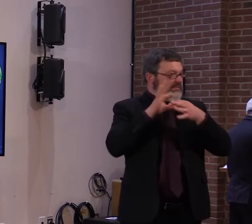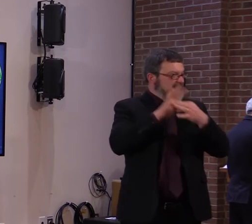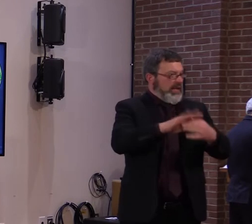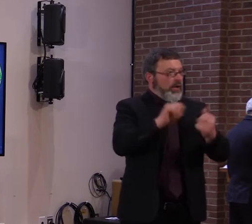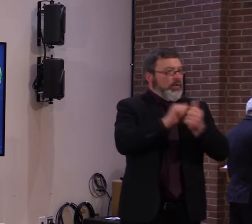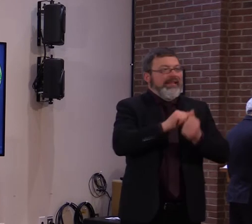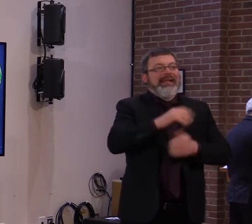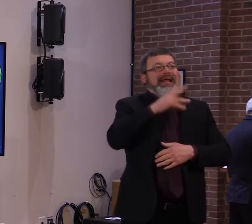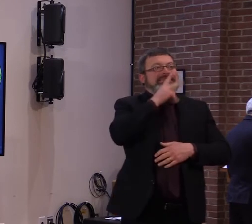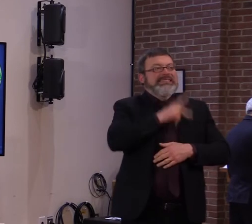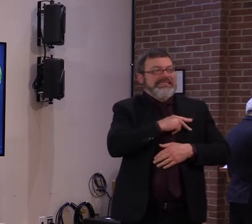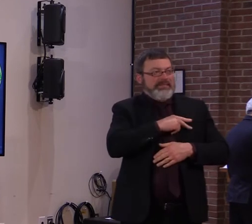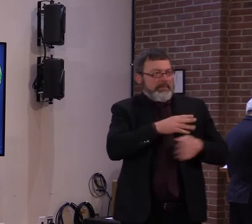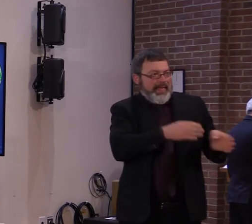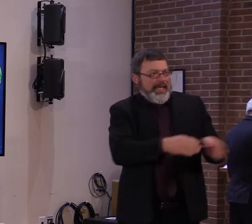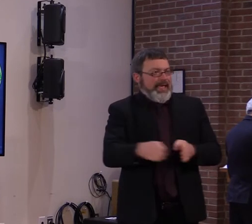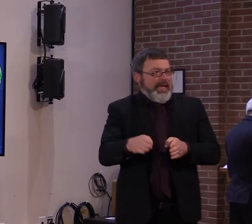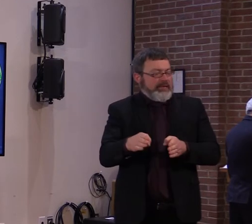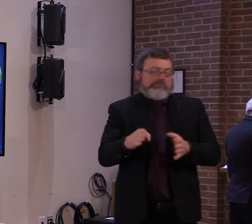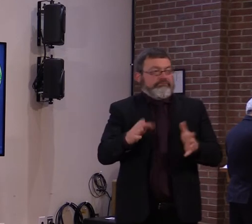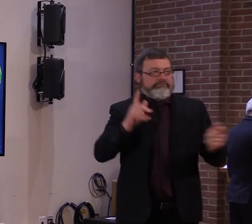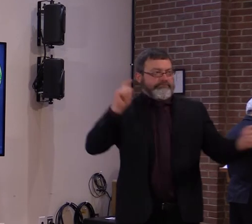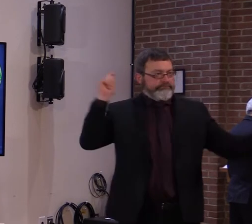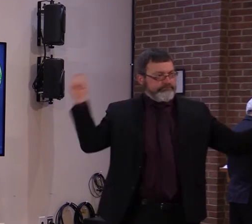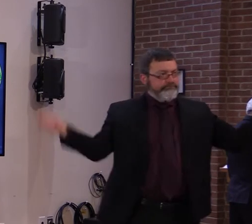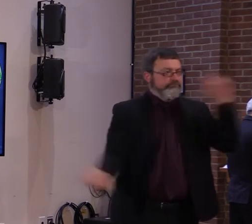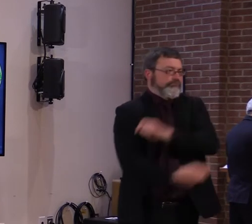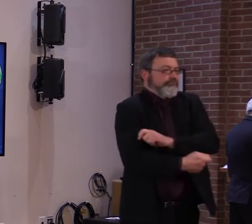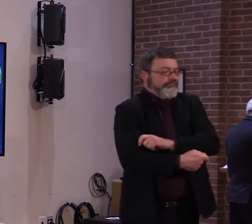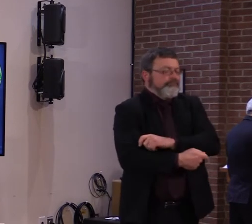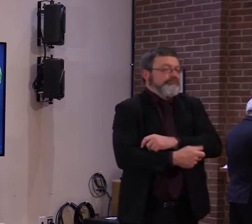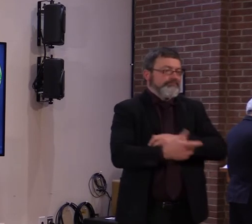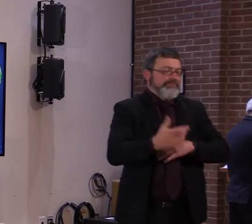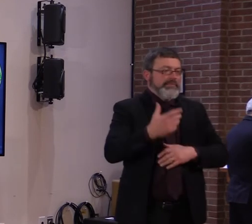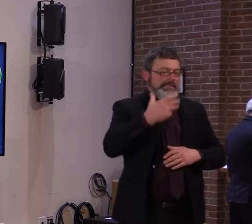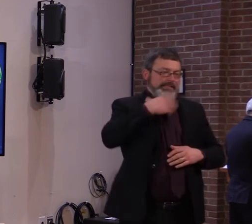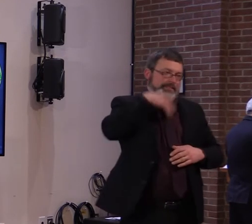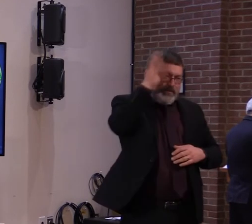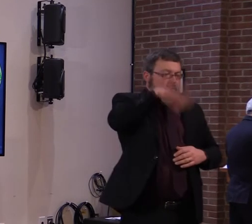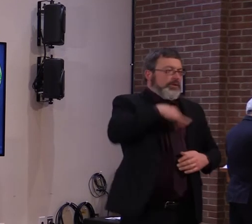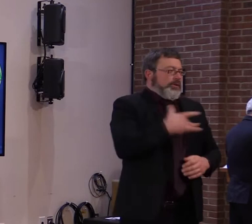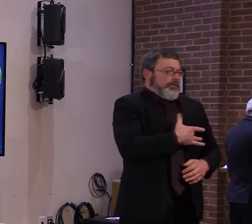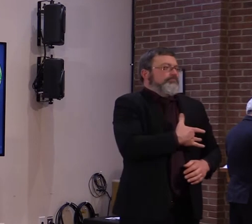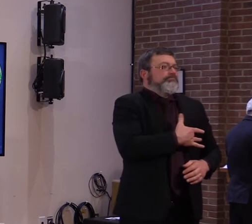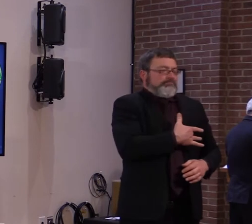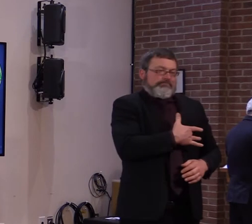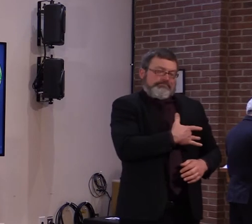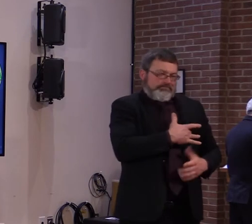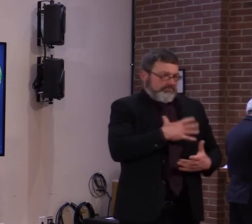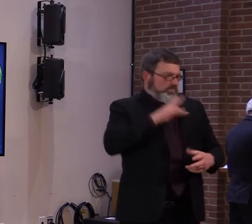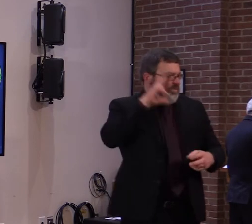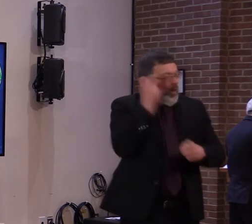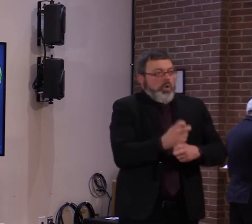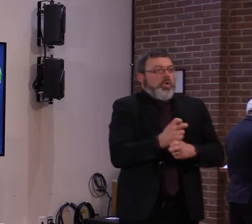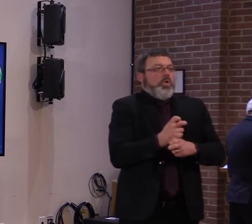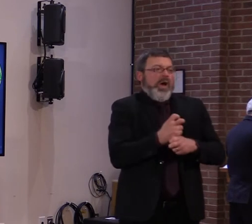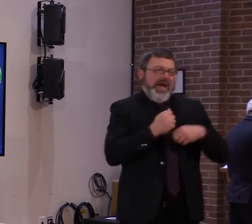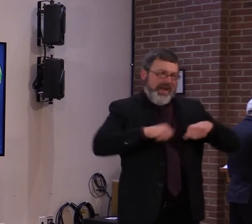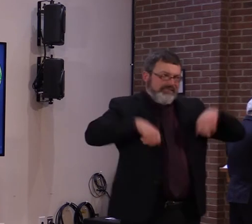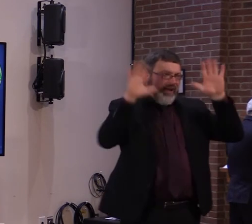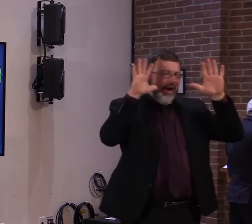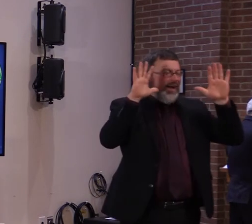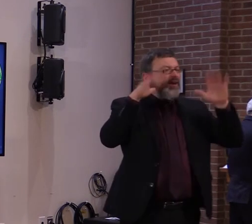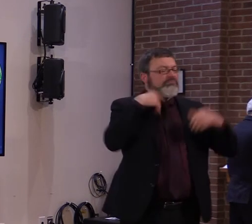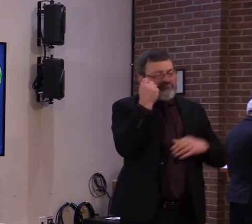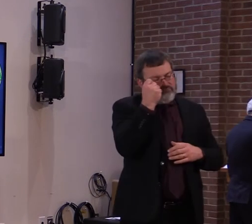And though we all should have fewer people we're in contact with these days, I also again ask Vermonters to keep track of